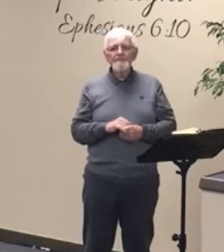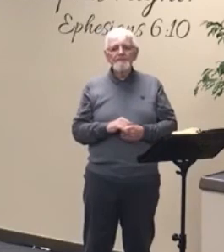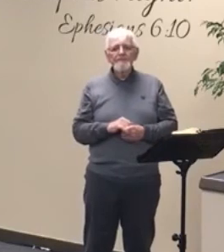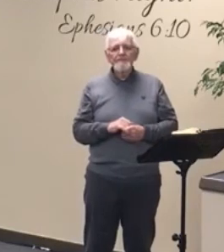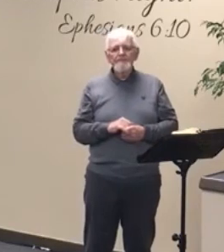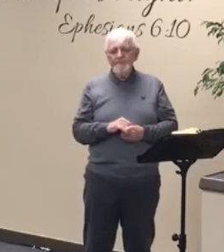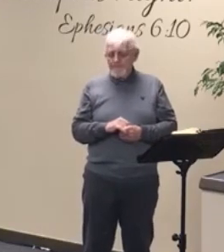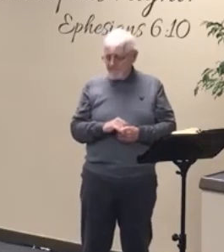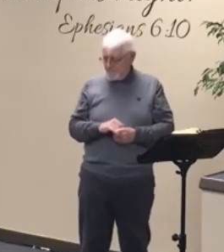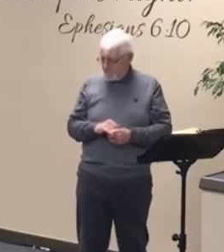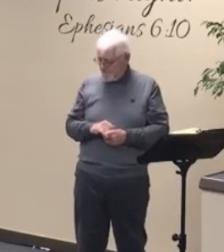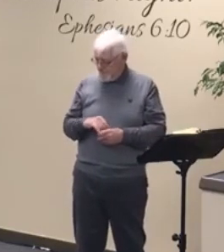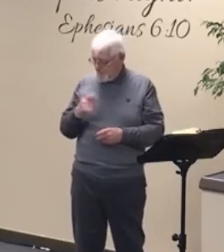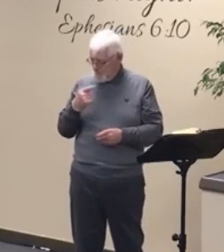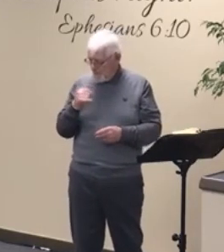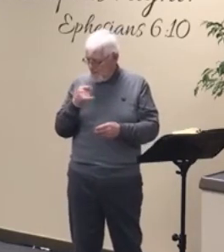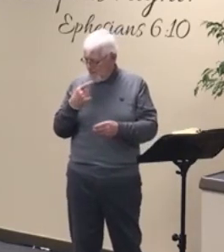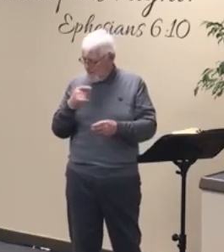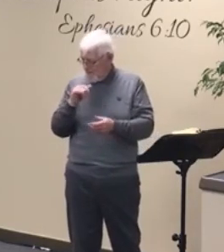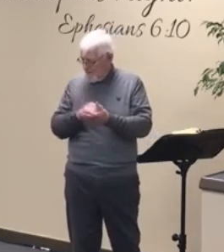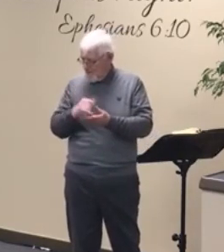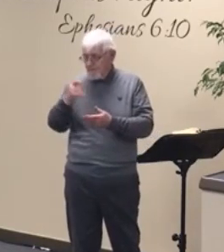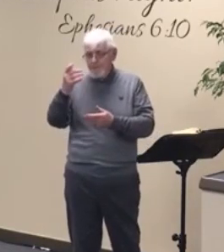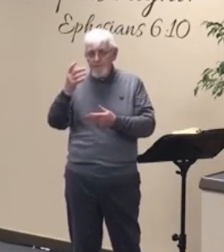C.S. Lewis, I don't care who says it.